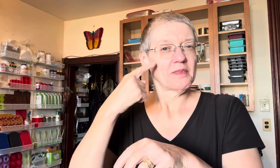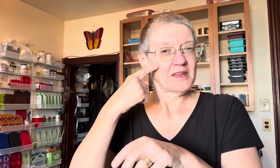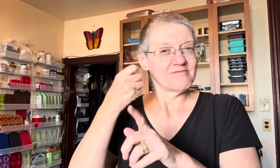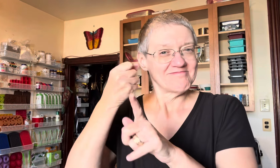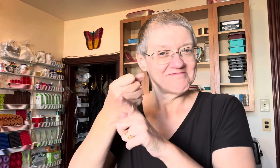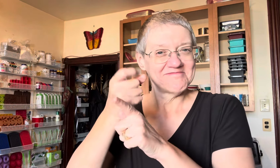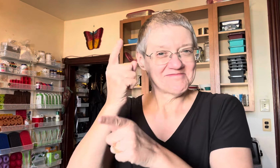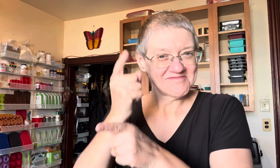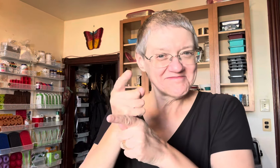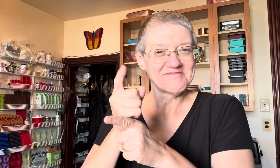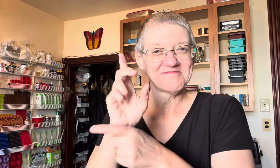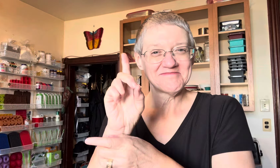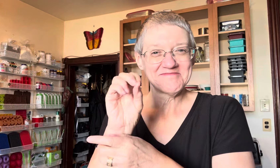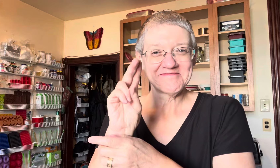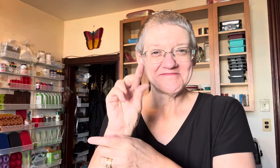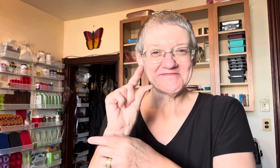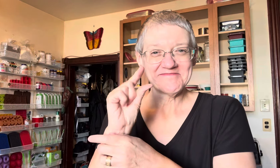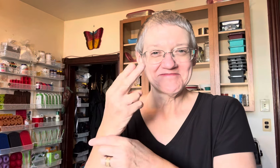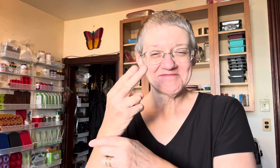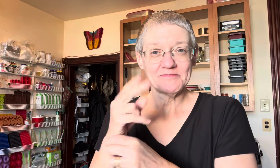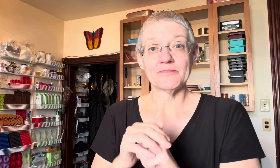I'm working on it and I think I've hit on the right dough.